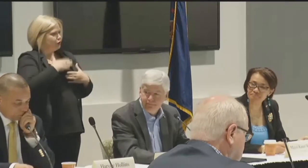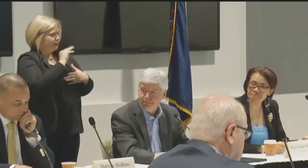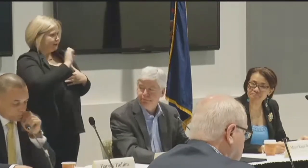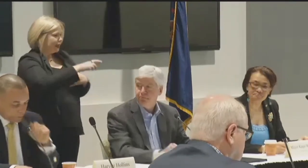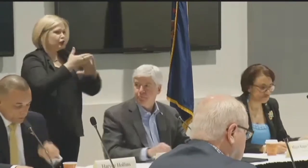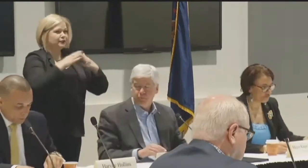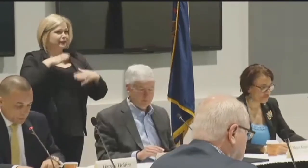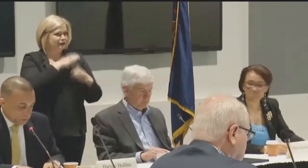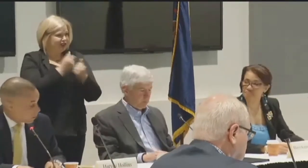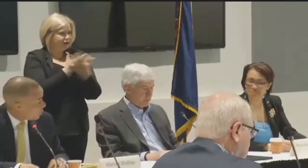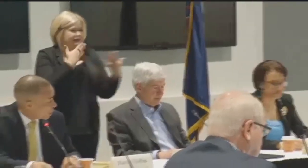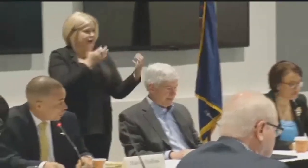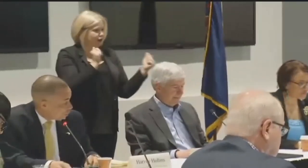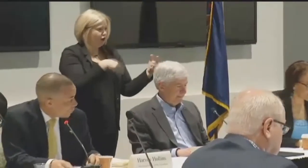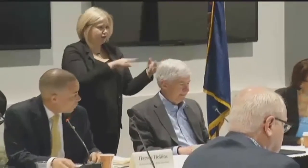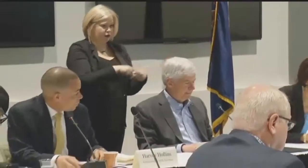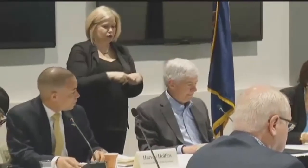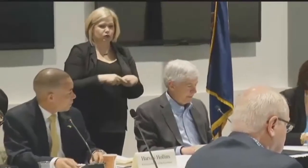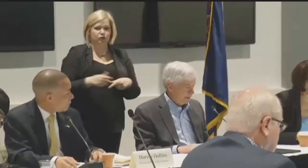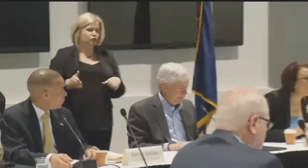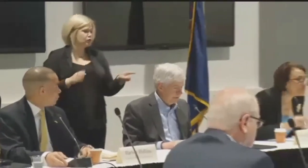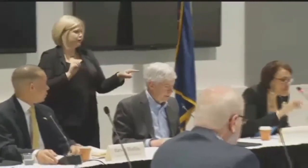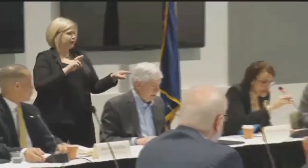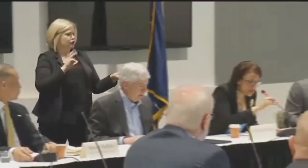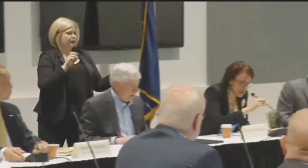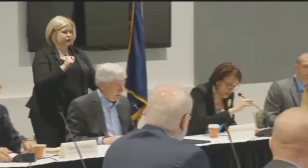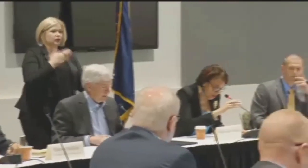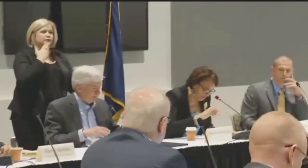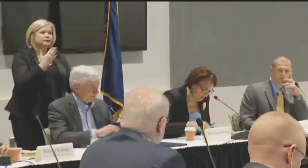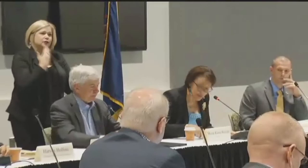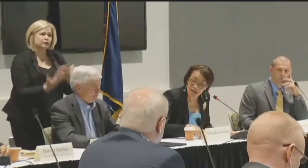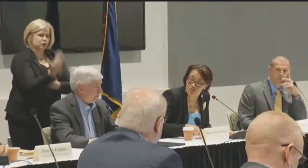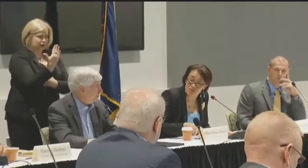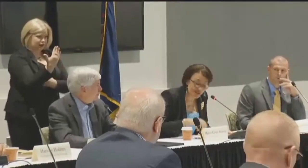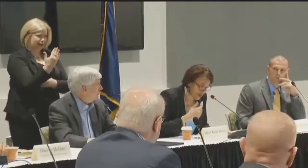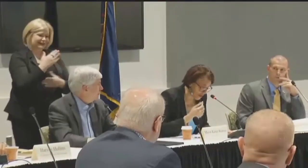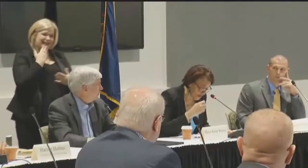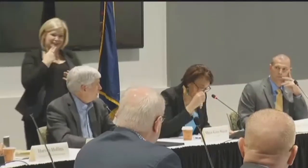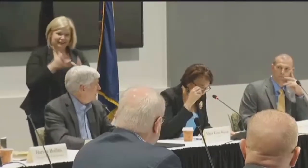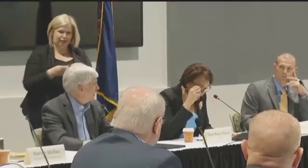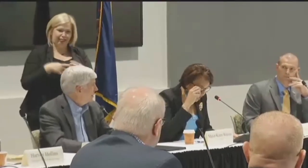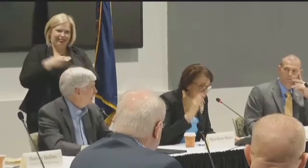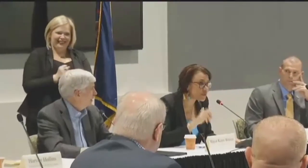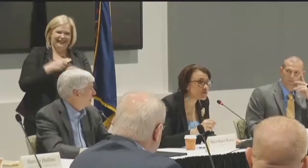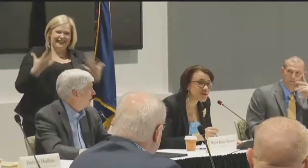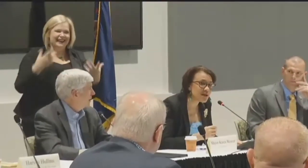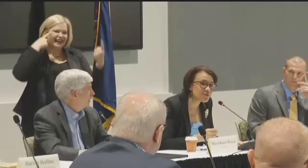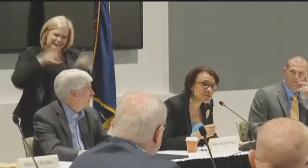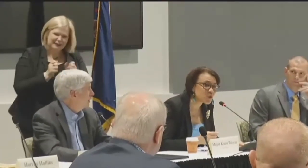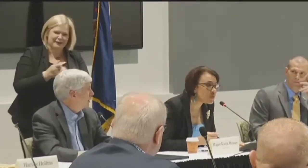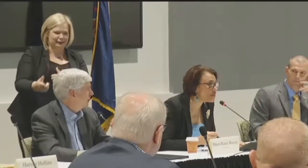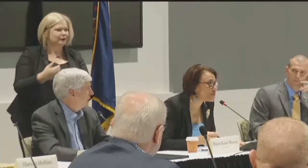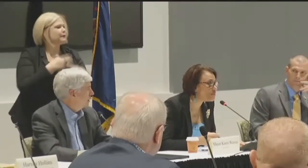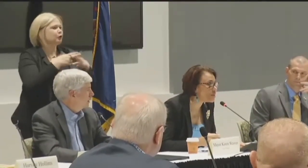you. There we are. Okay, good morning. Actually, you said a lot, Governor. I agree with you. I'm